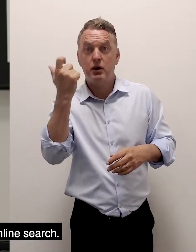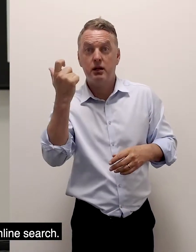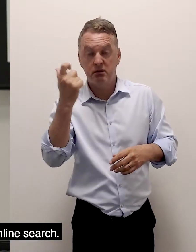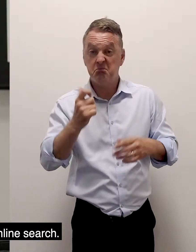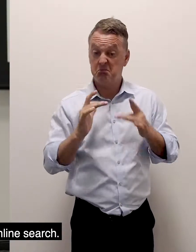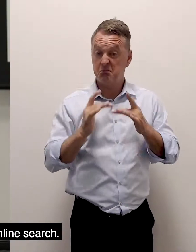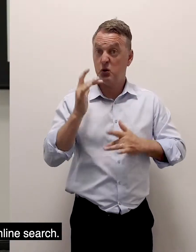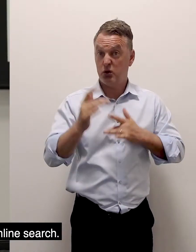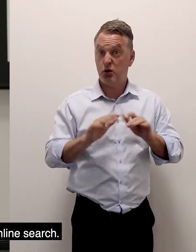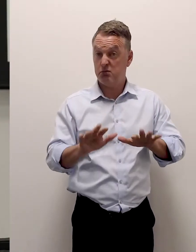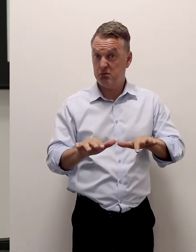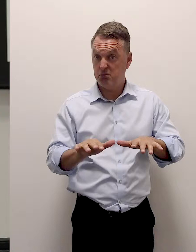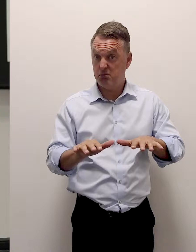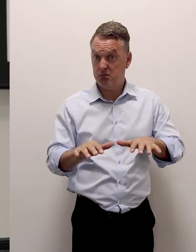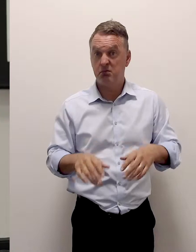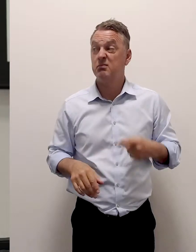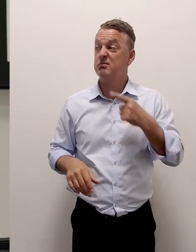might do an online search.